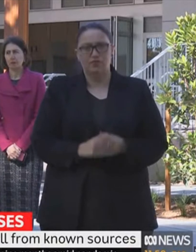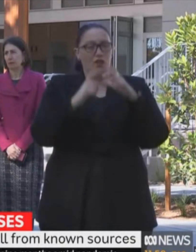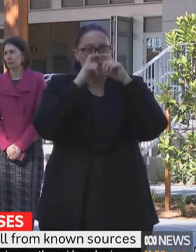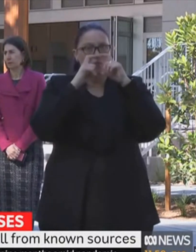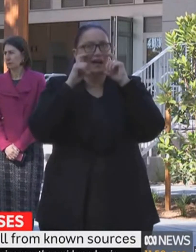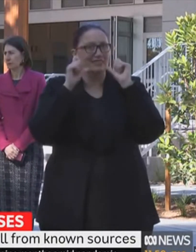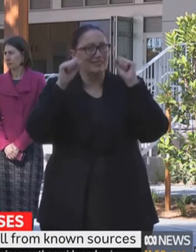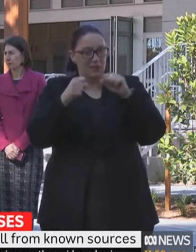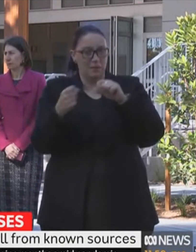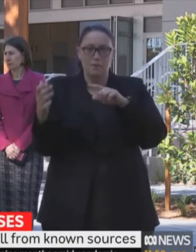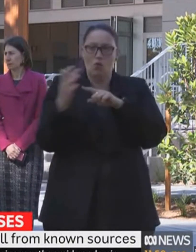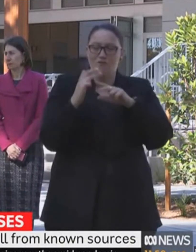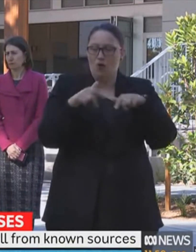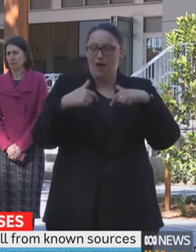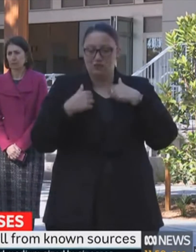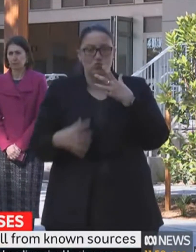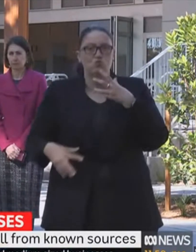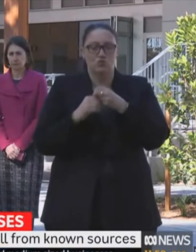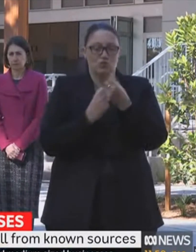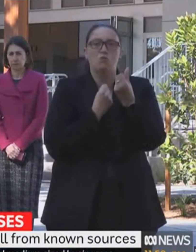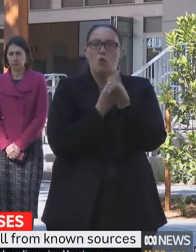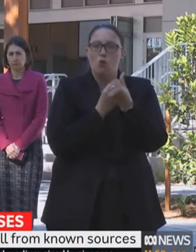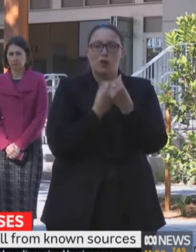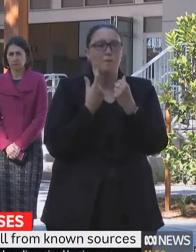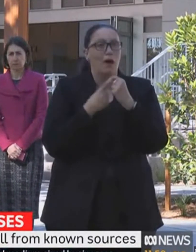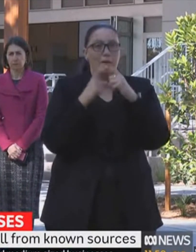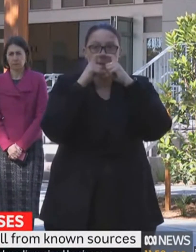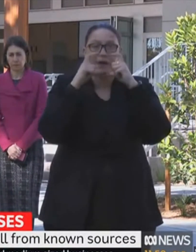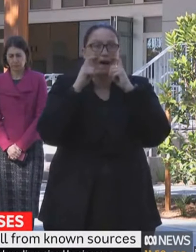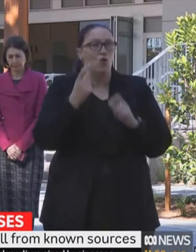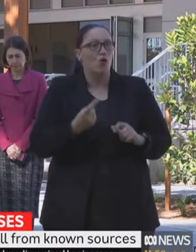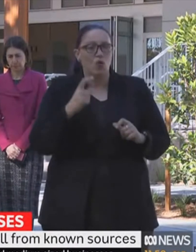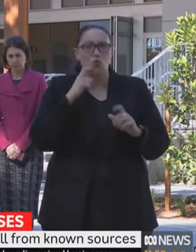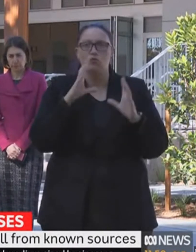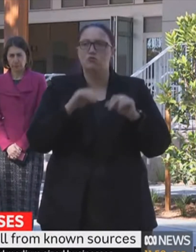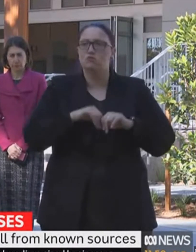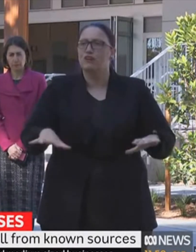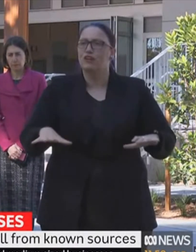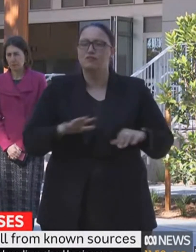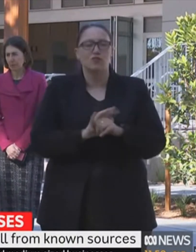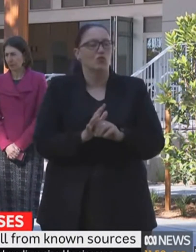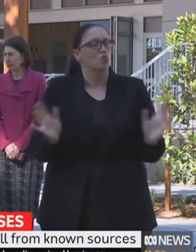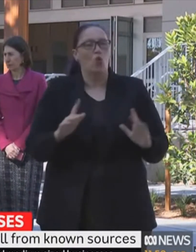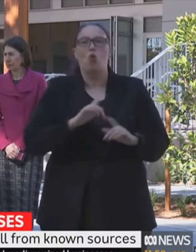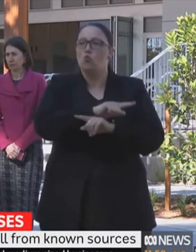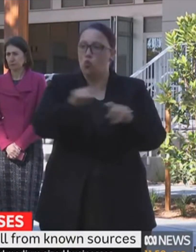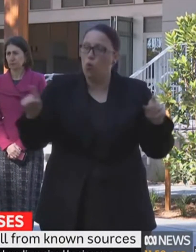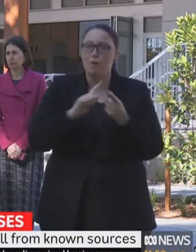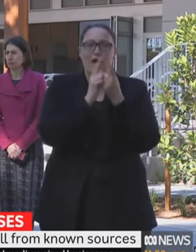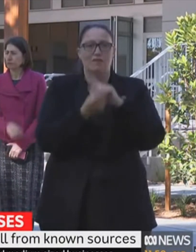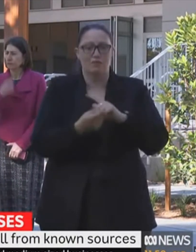is an important adjunct, but it is not a silver bullet, and we need to make sure that we modify all our